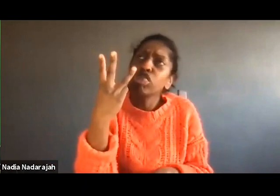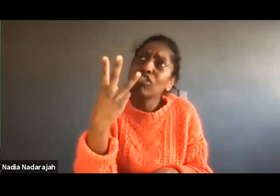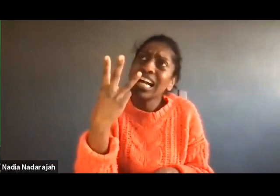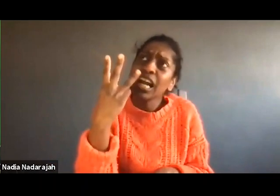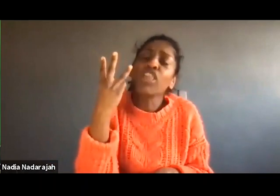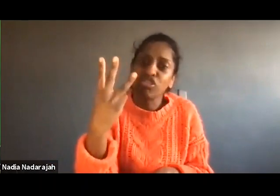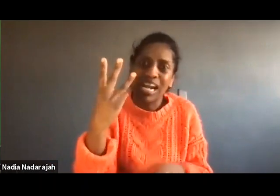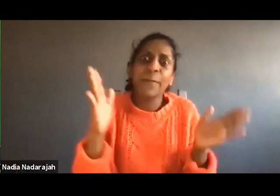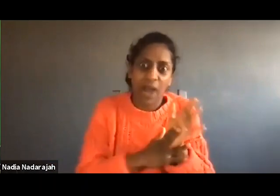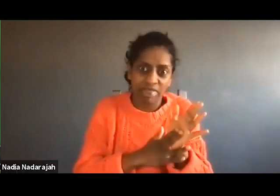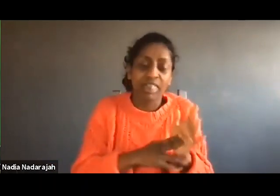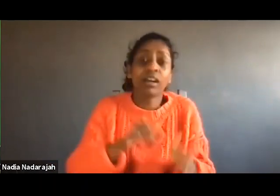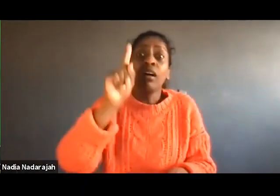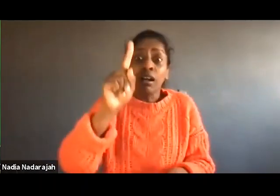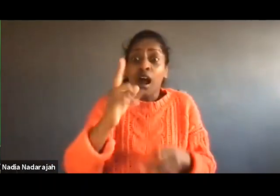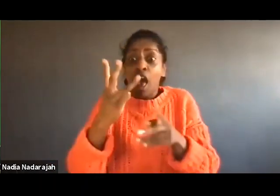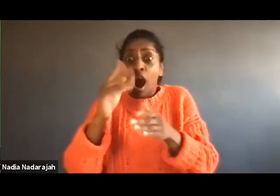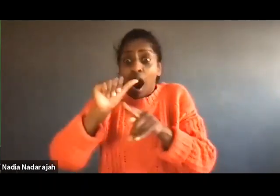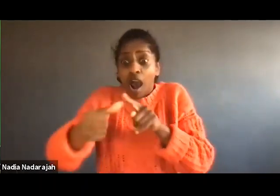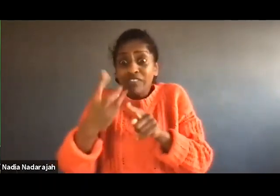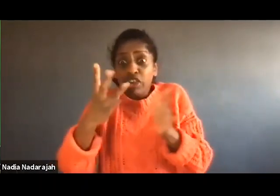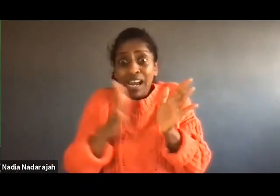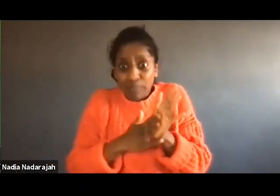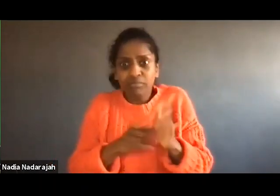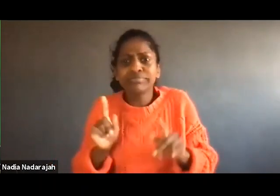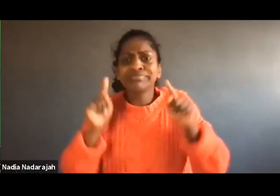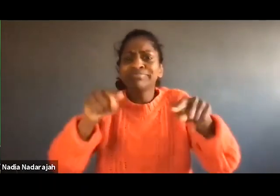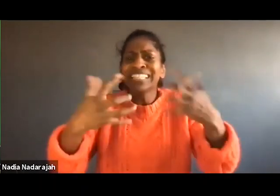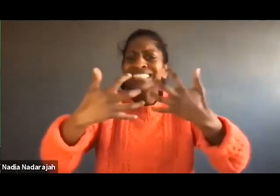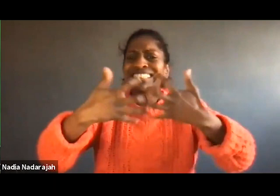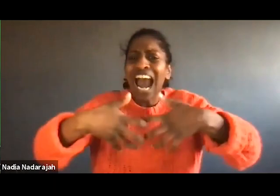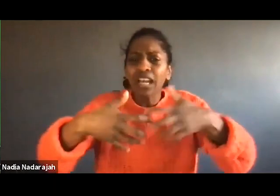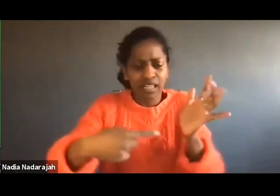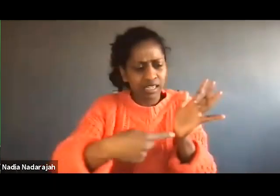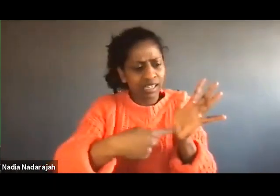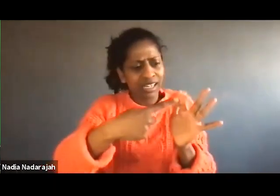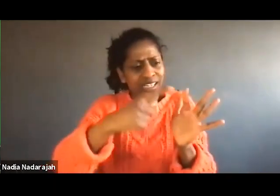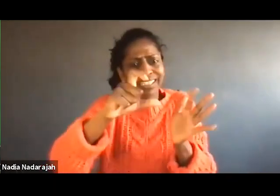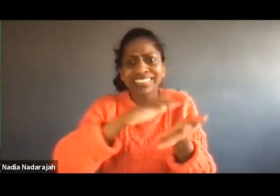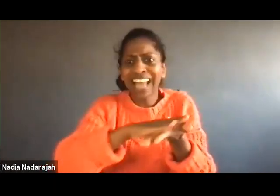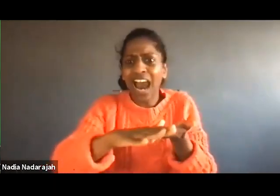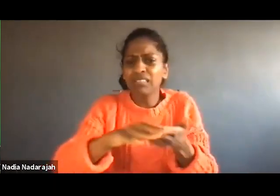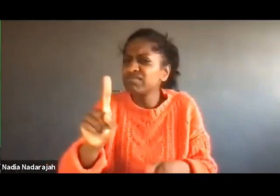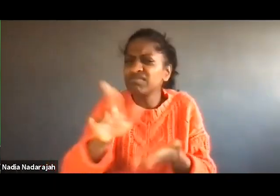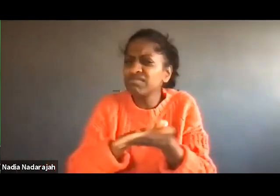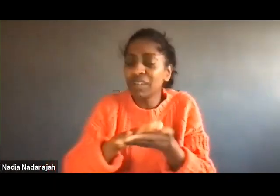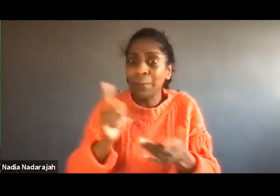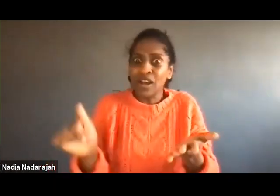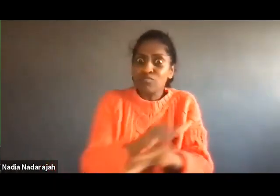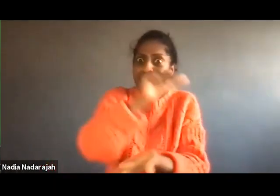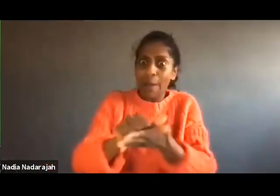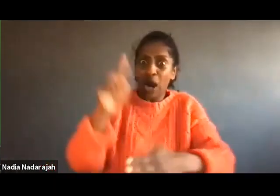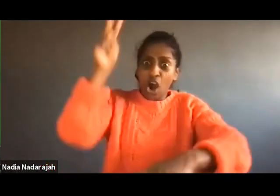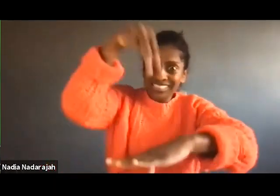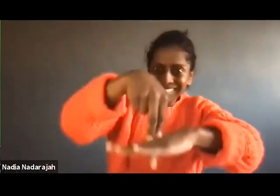of my experiences have been positive. One project which was for 3 months, one was